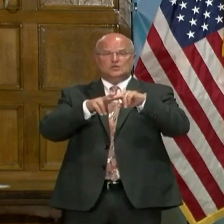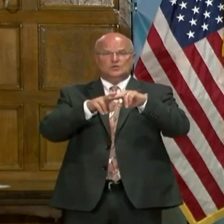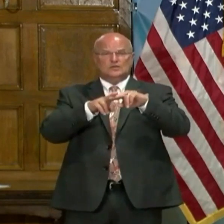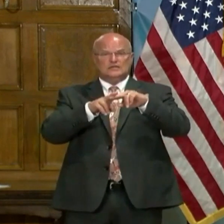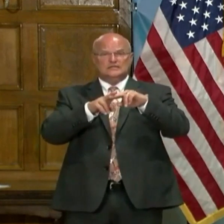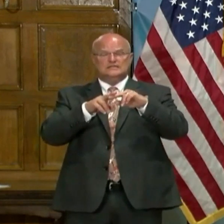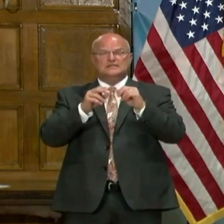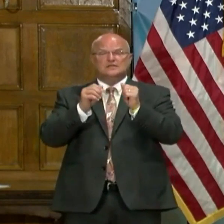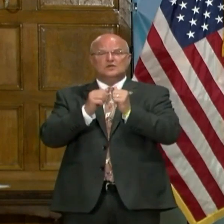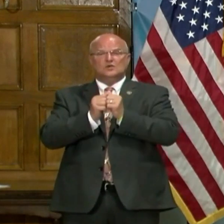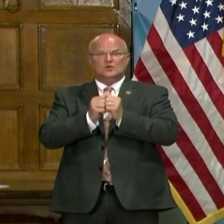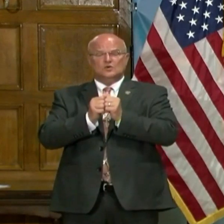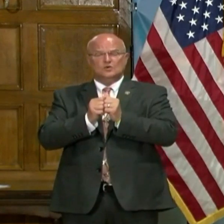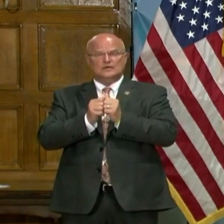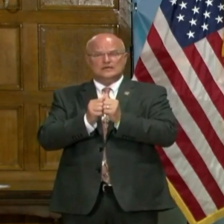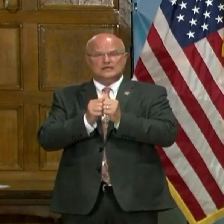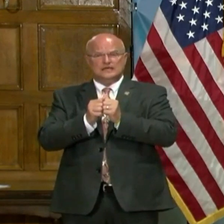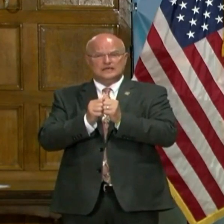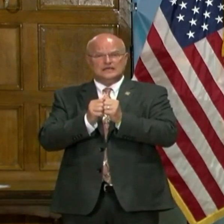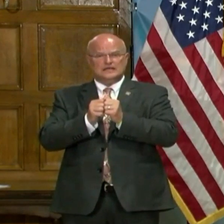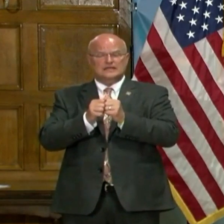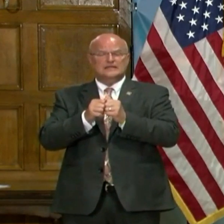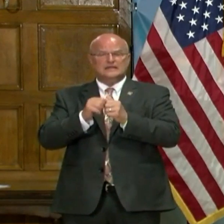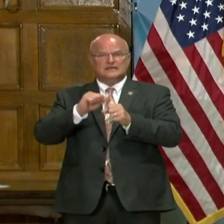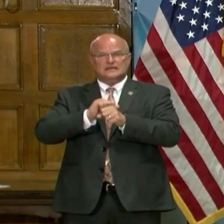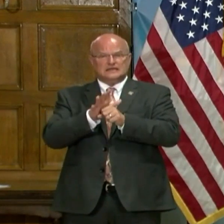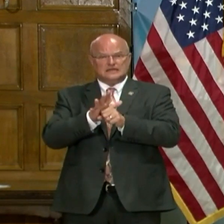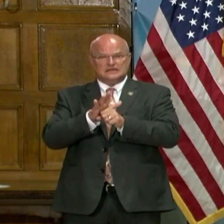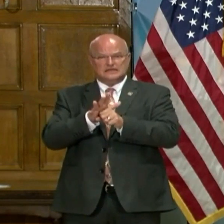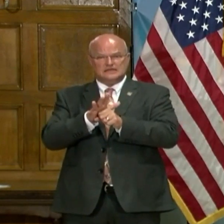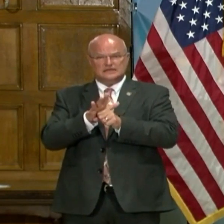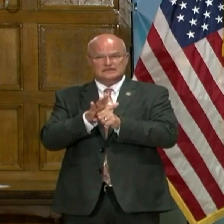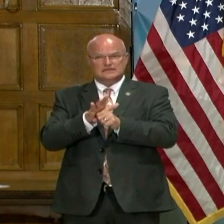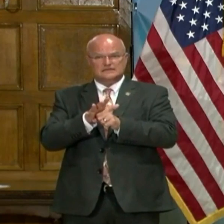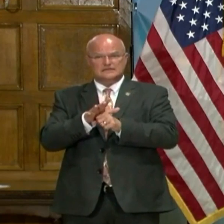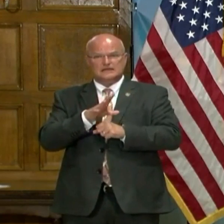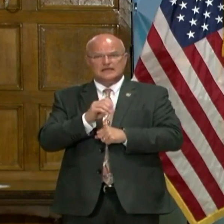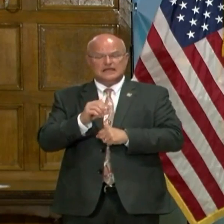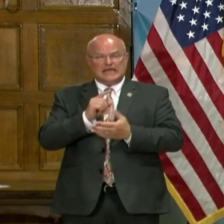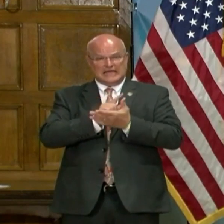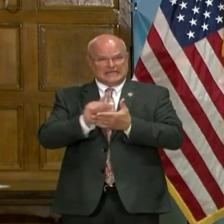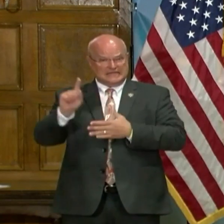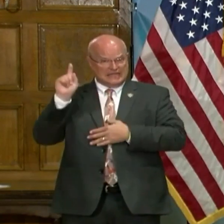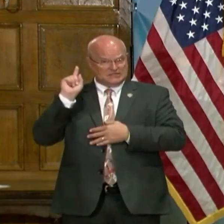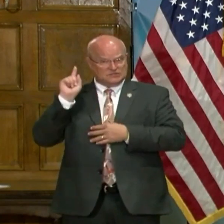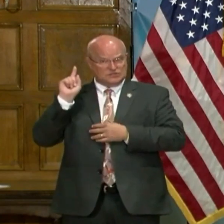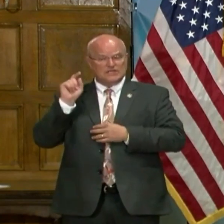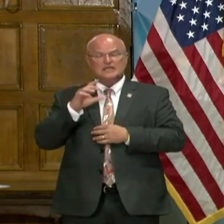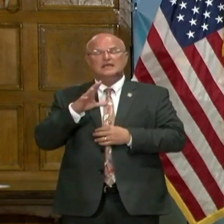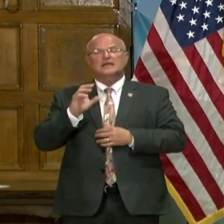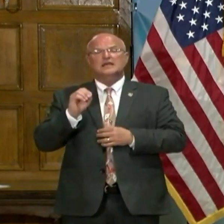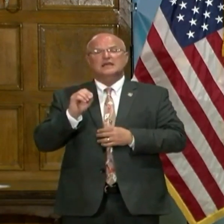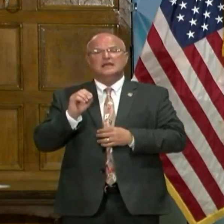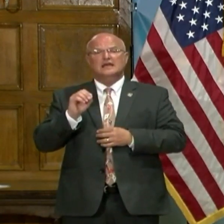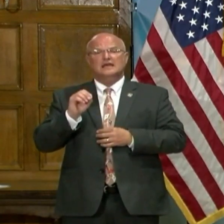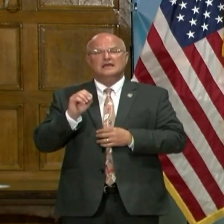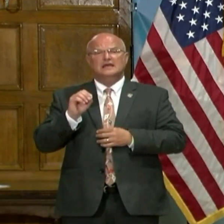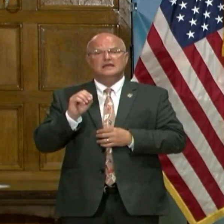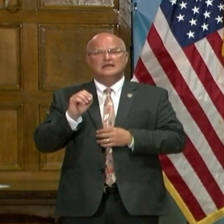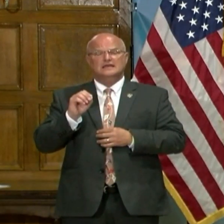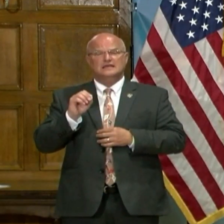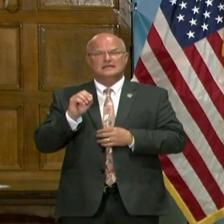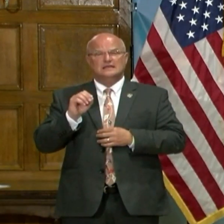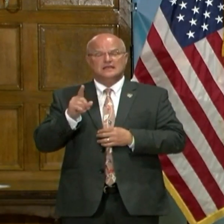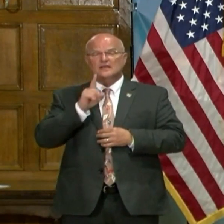in parties like weddings and quinceañeras in the last week, and